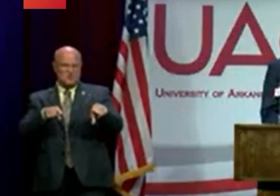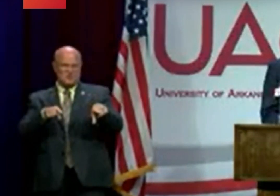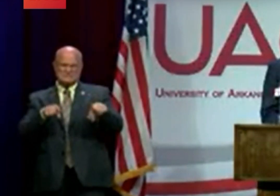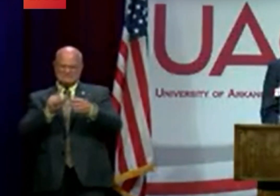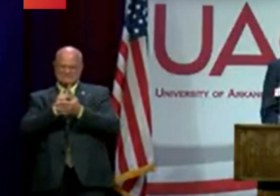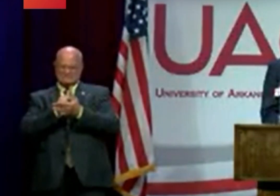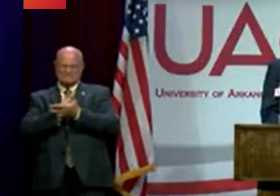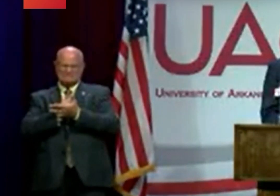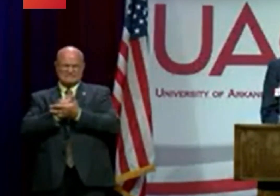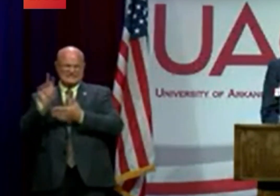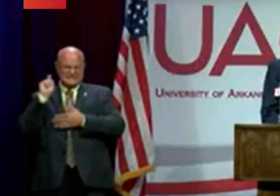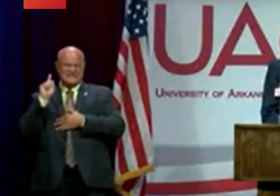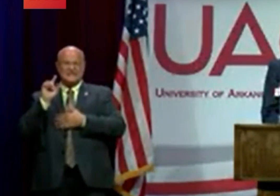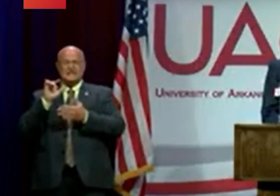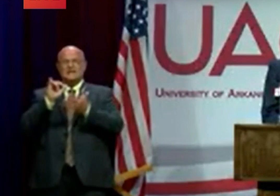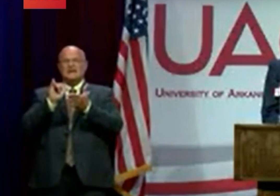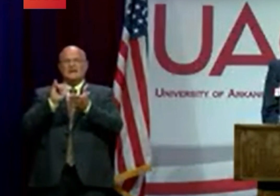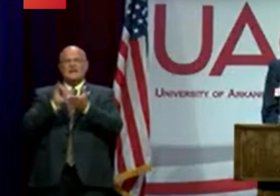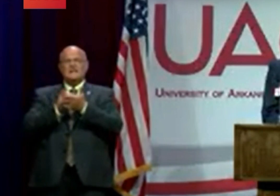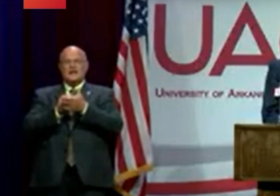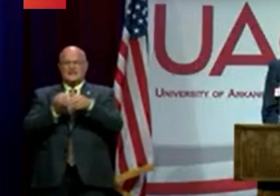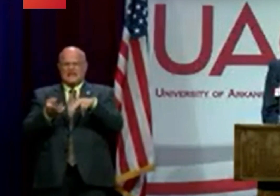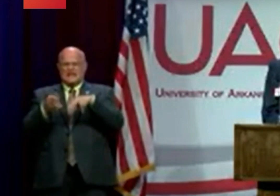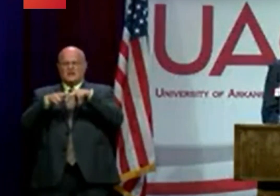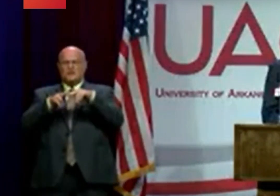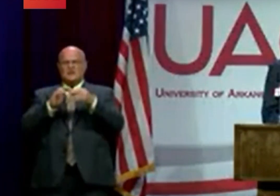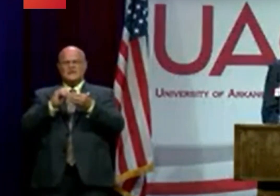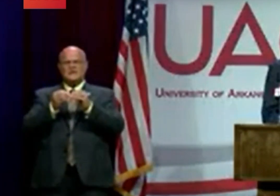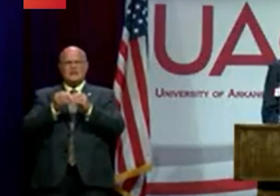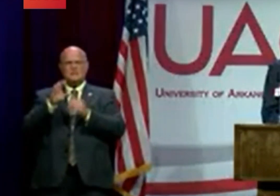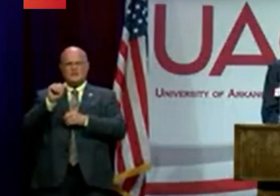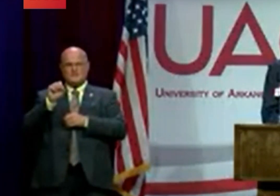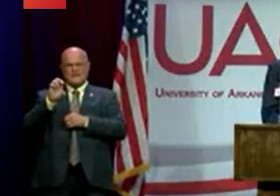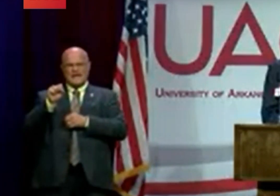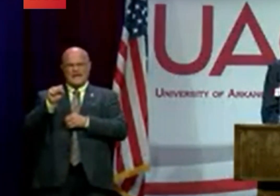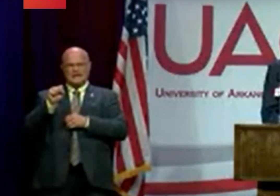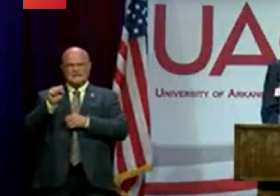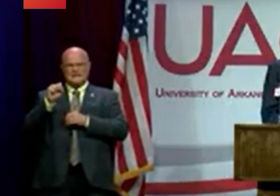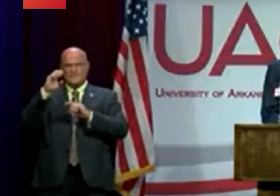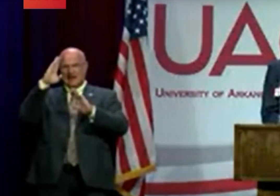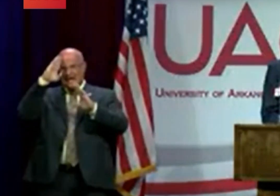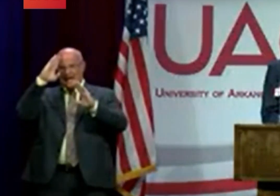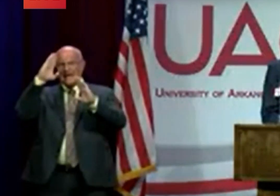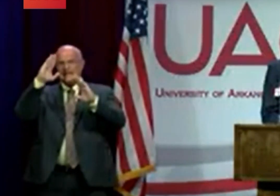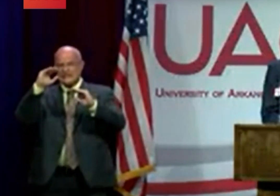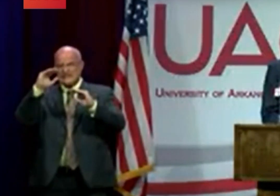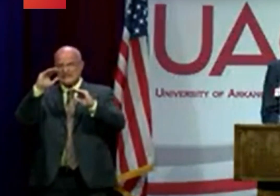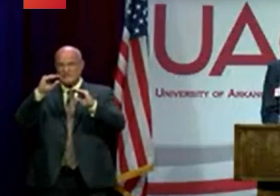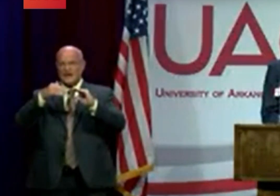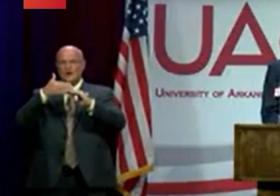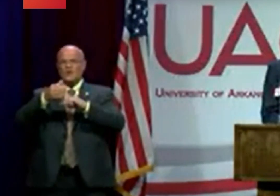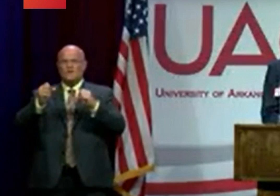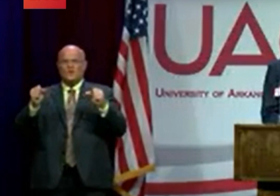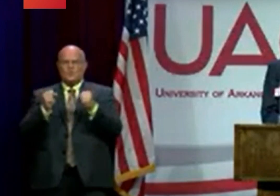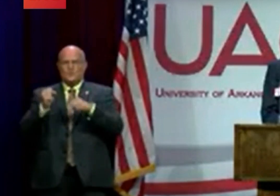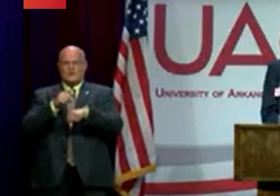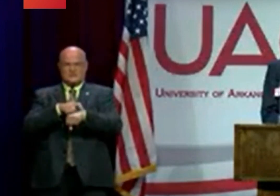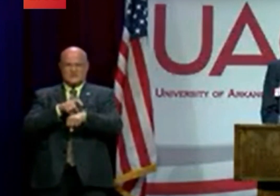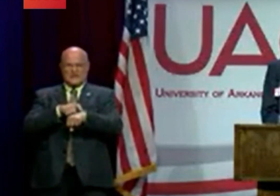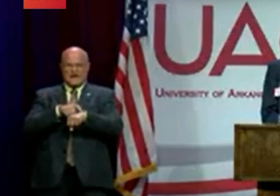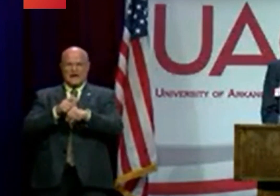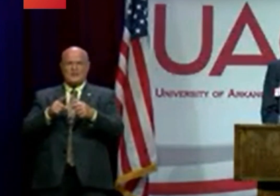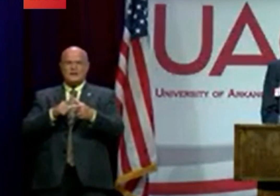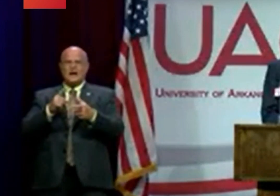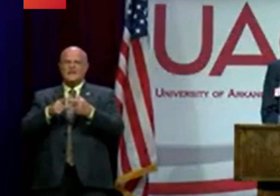last time, was that they increased the number of cases that they anticipate over the course of the winter, and that